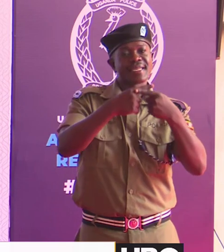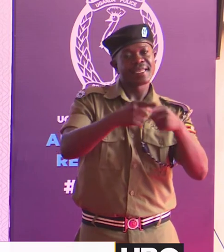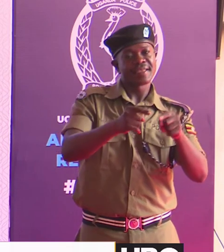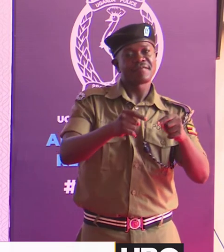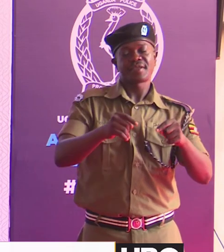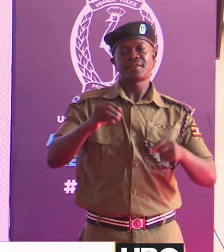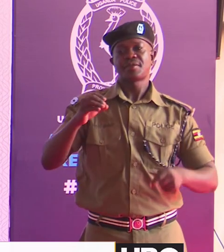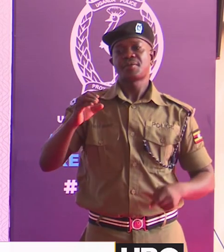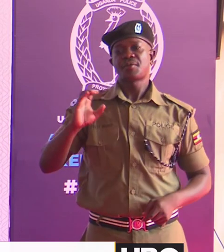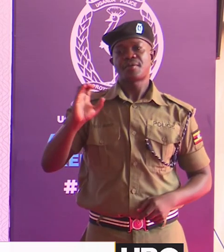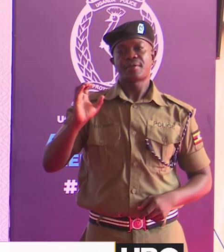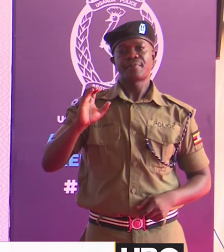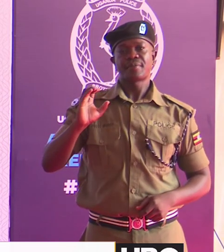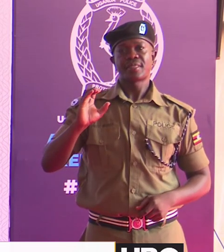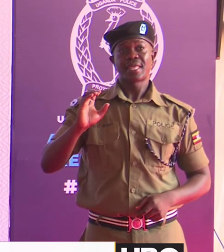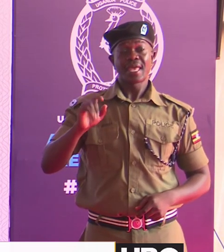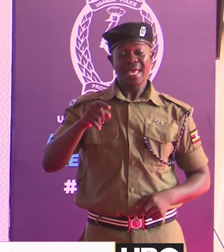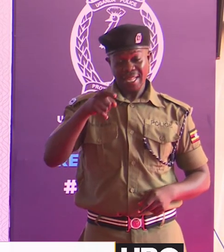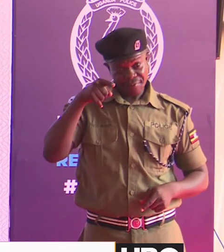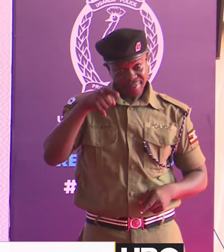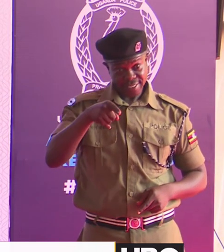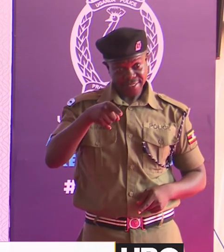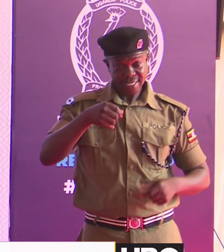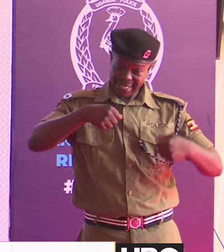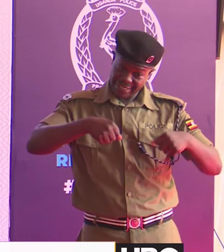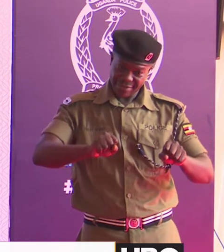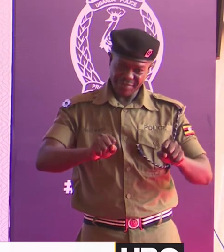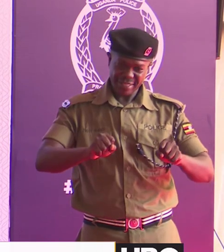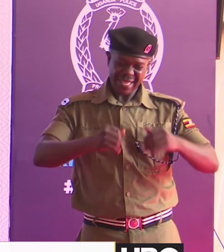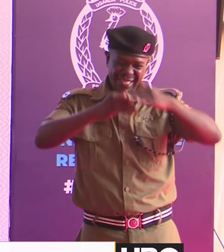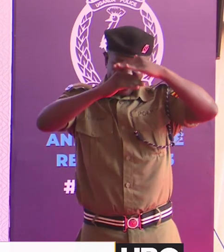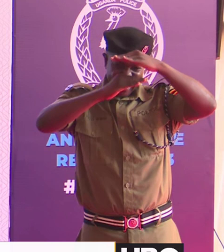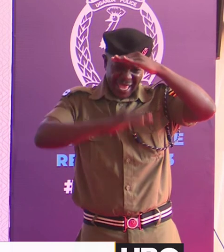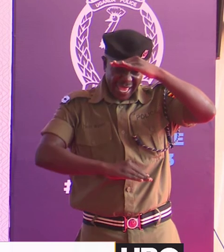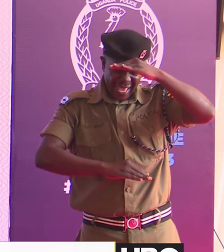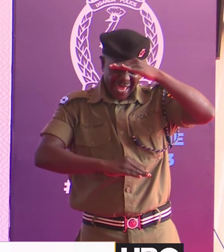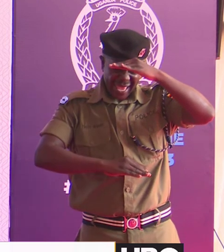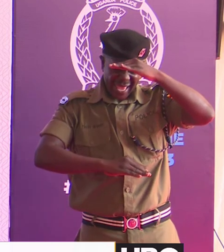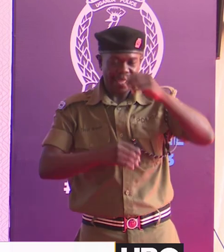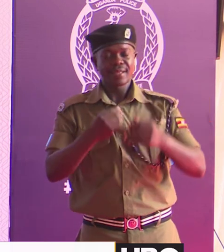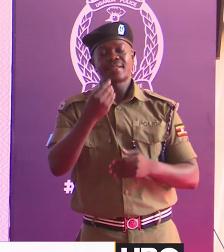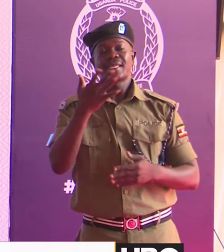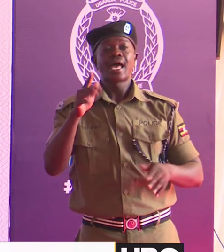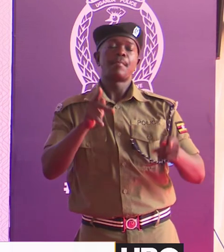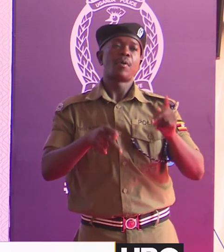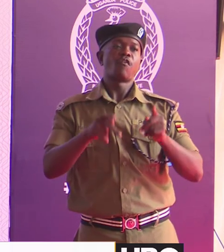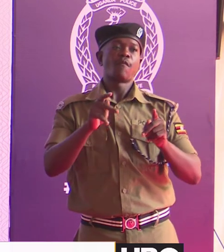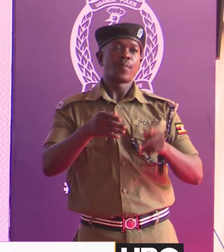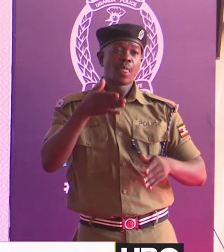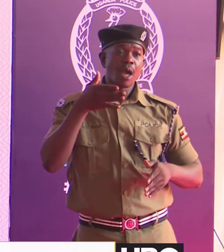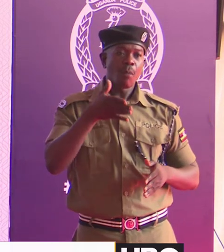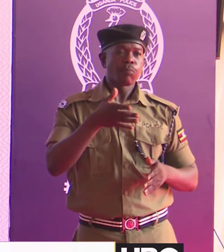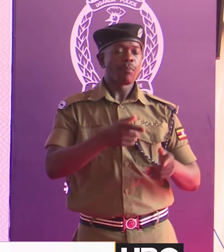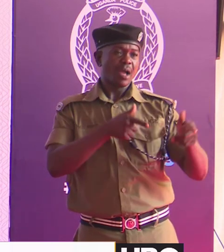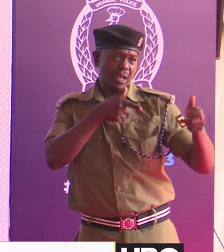have resulted in the reduction of gun-related crimes, illegal firearms, and ammunition proliferation.